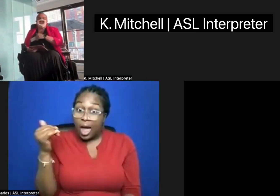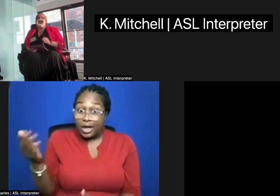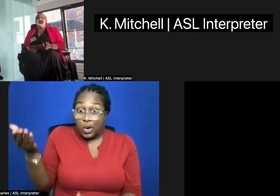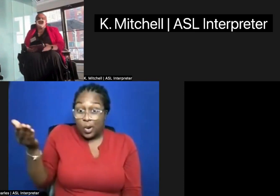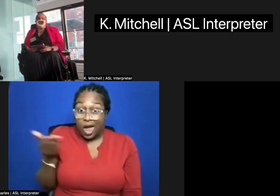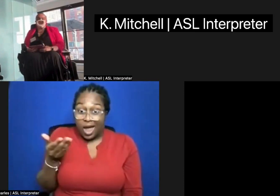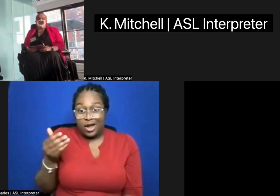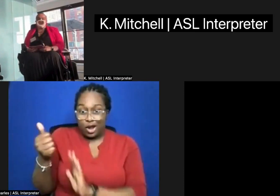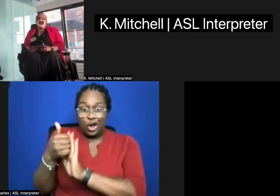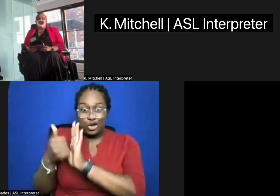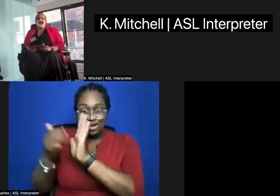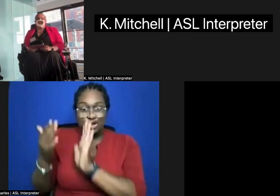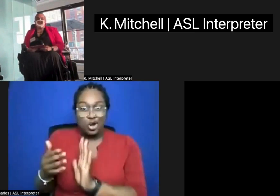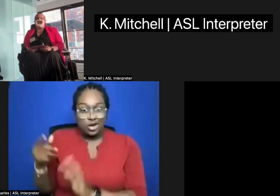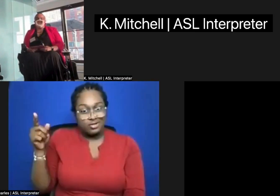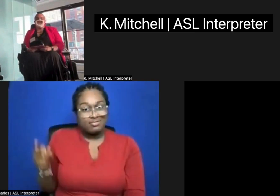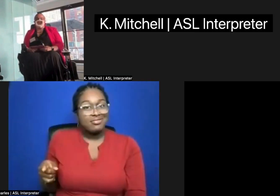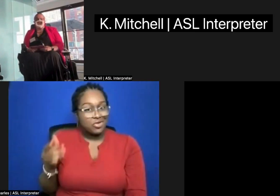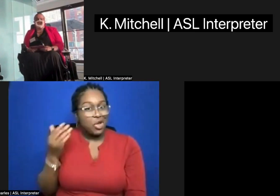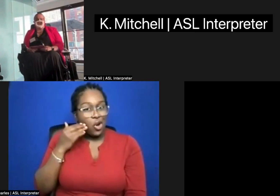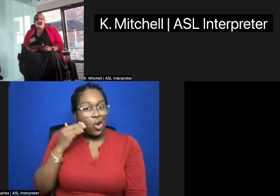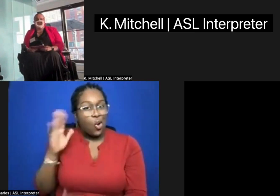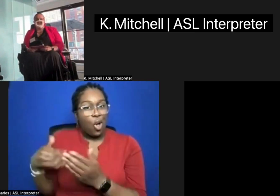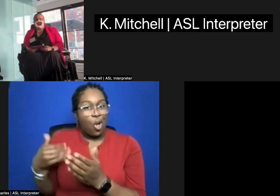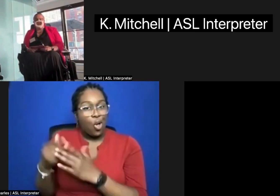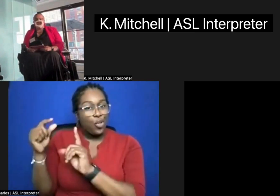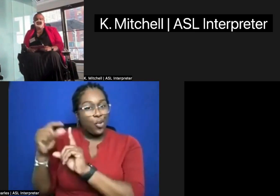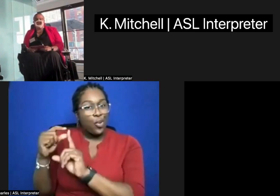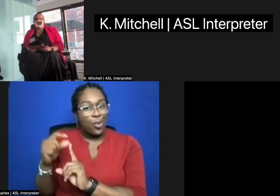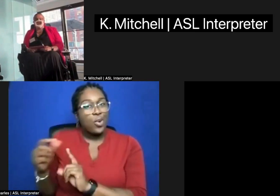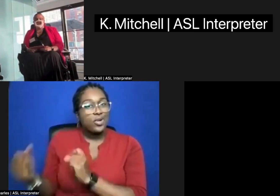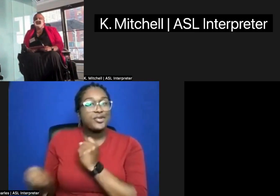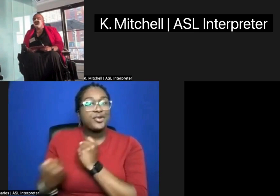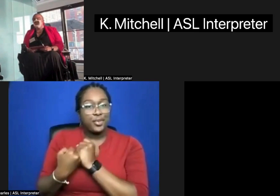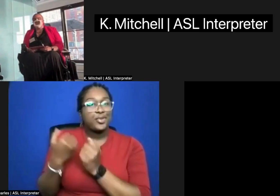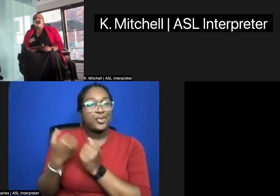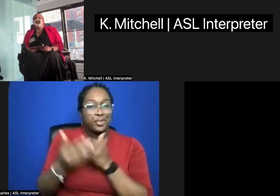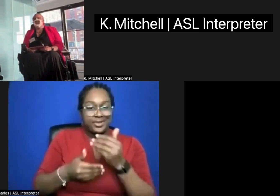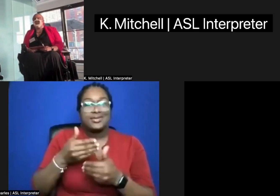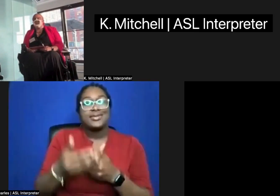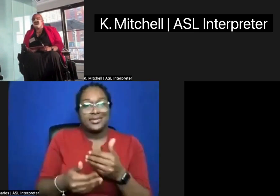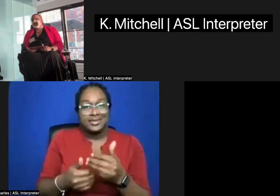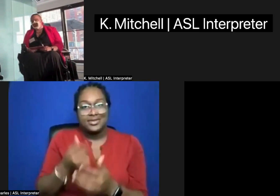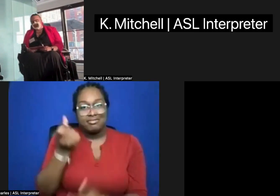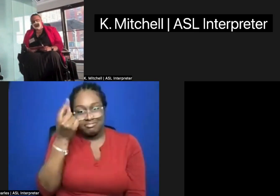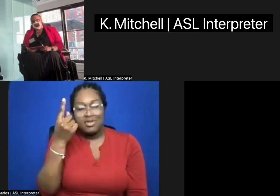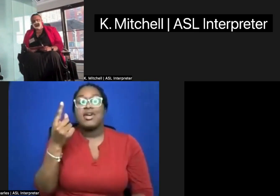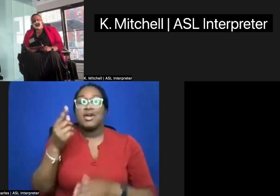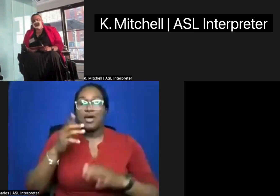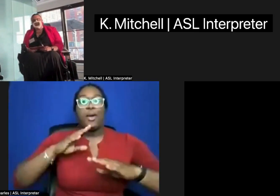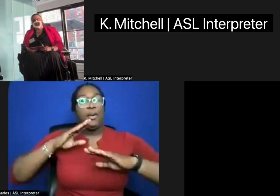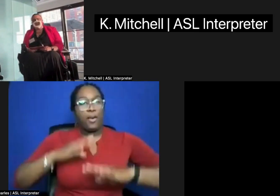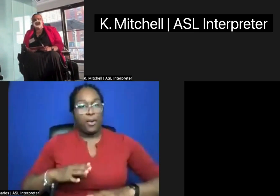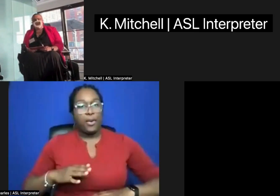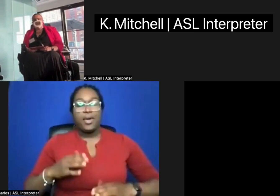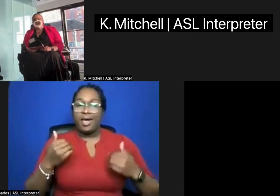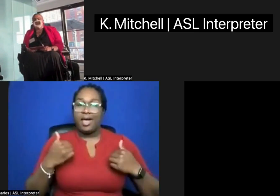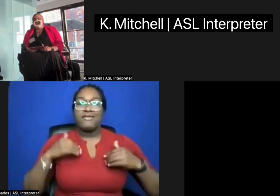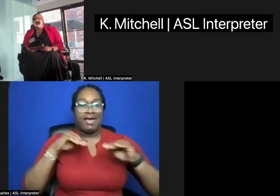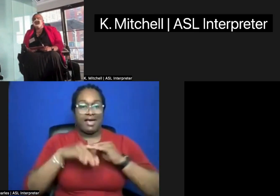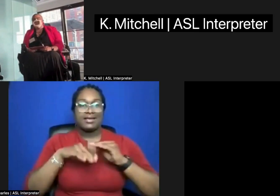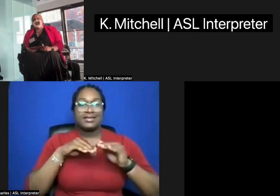job, is to know what all those words mean and to support you through the process of understanding and, having access to